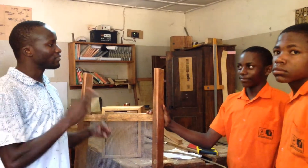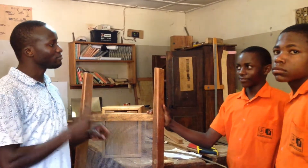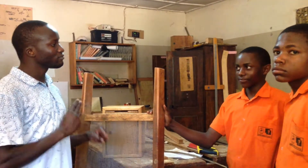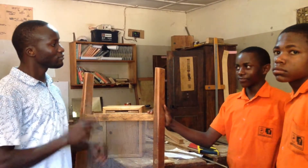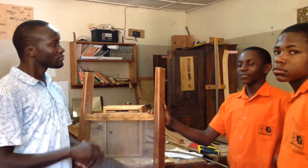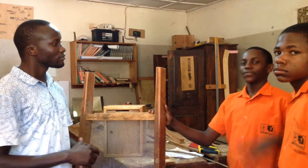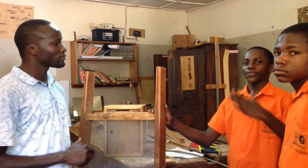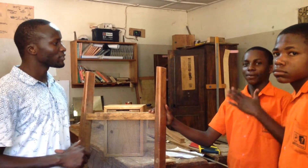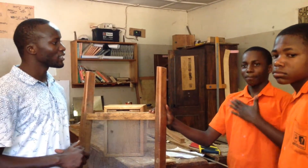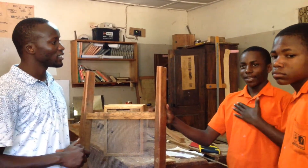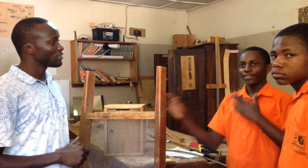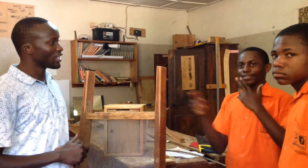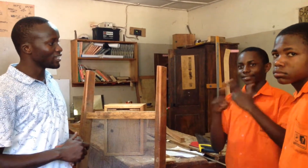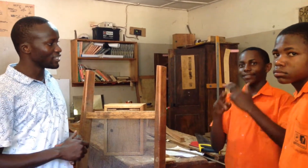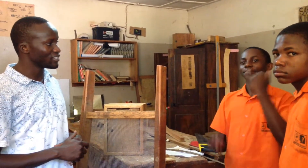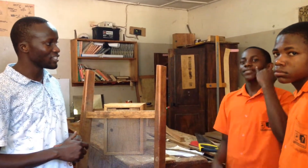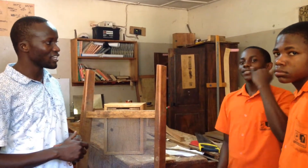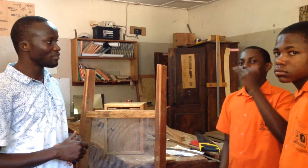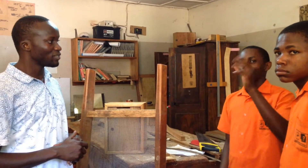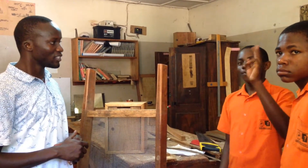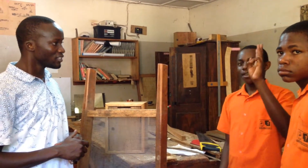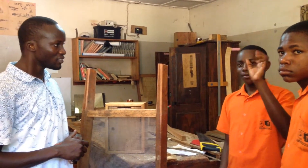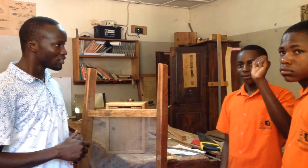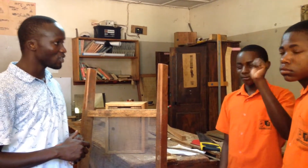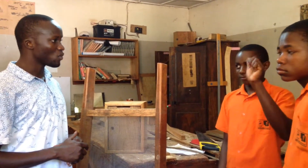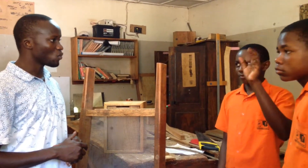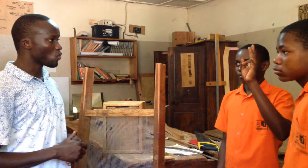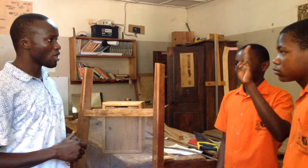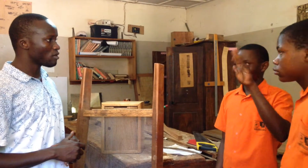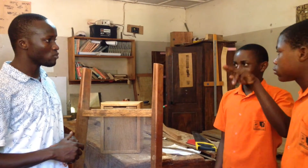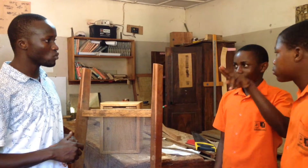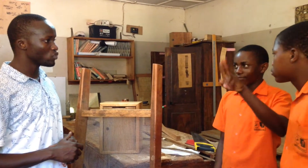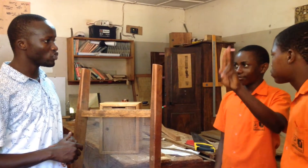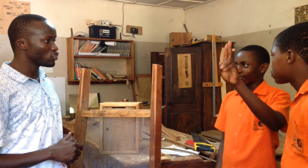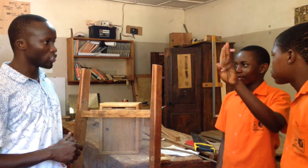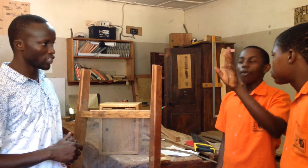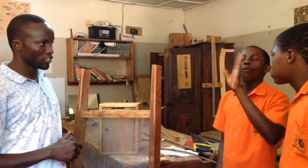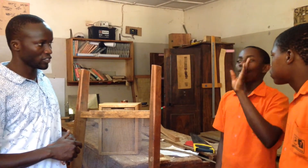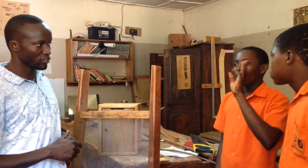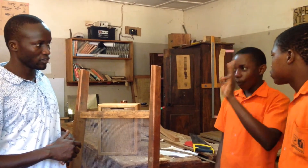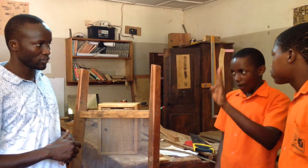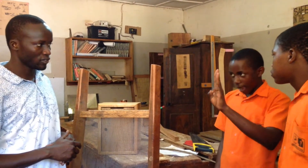you much. And his name is Wa-Bun-J. Wa